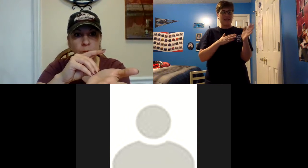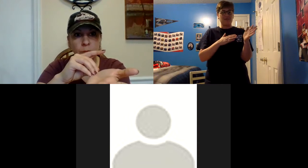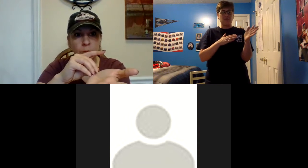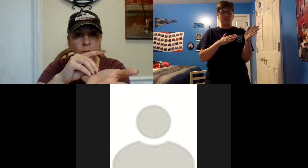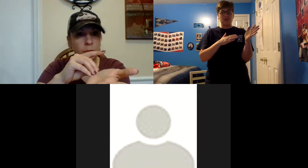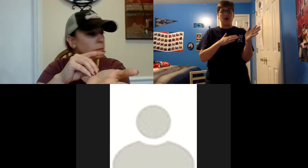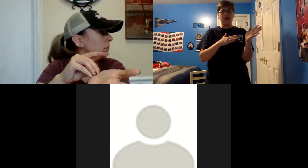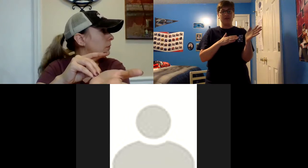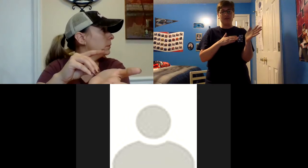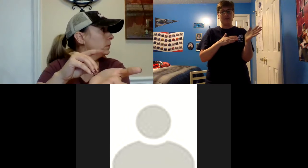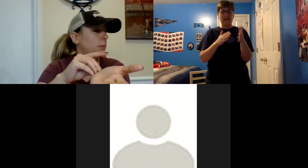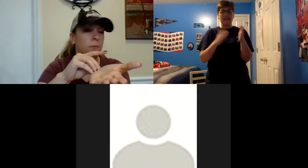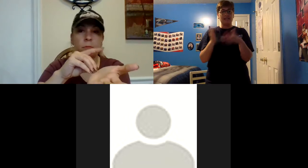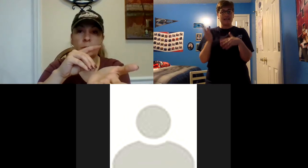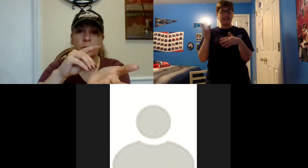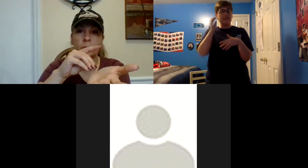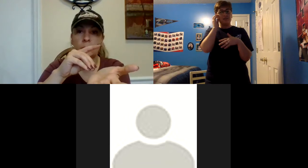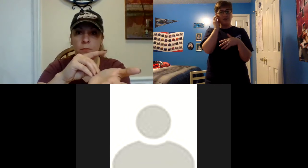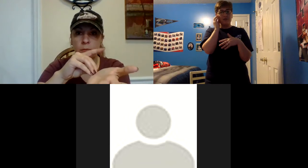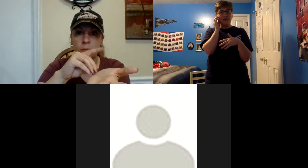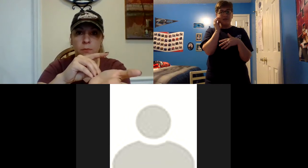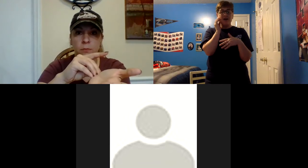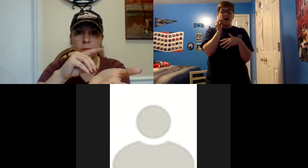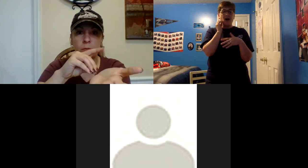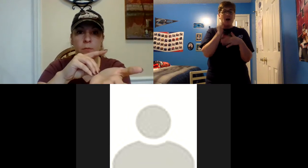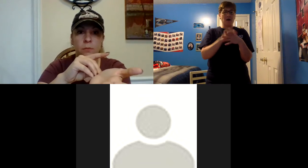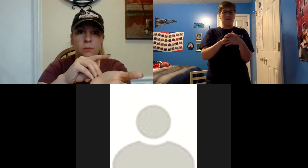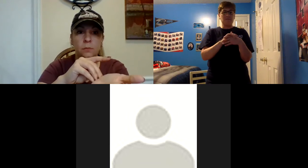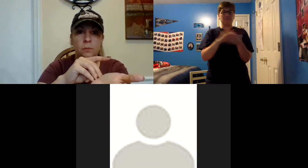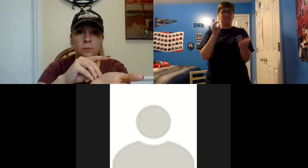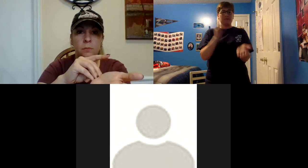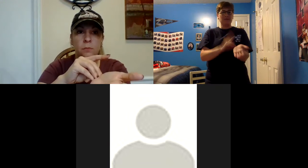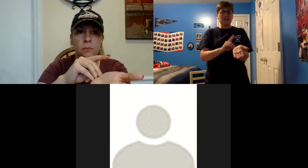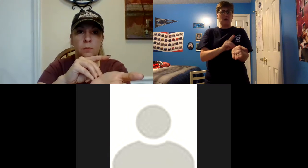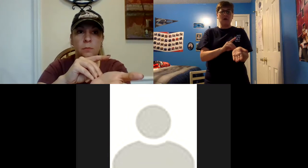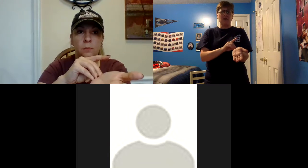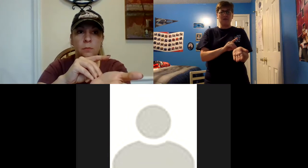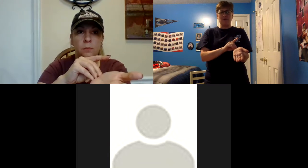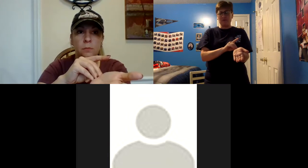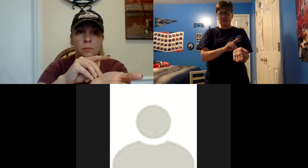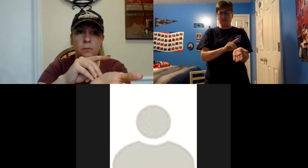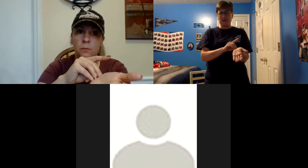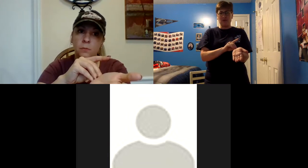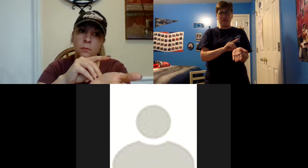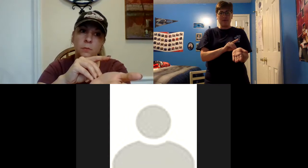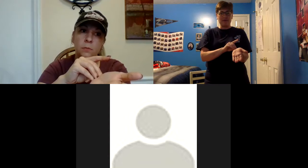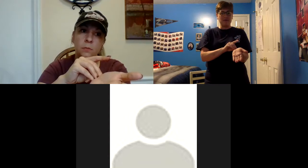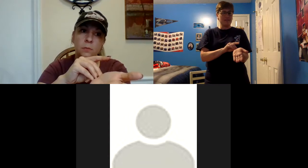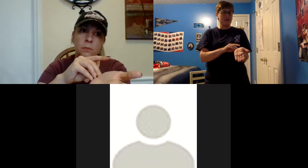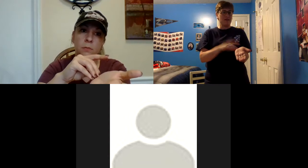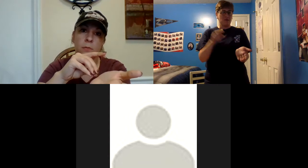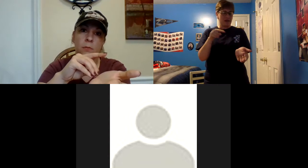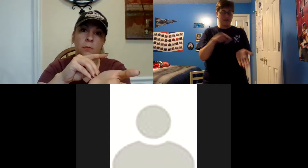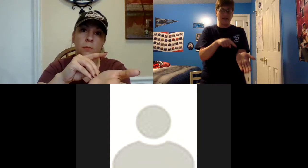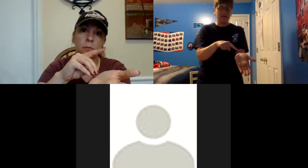since I was taught signing exact English so much. I was like, oh gosh, maybe I'm doing that wrong. Maybe there